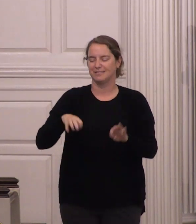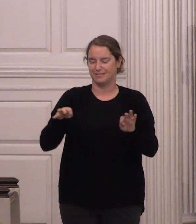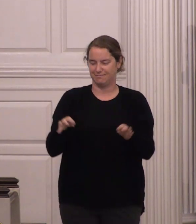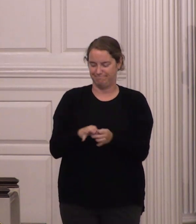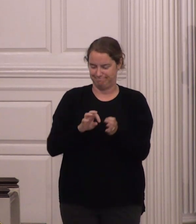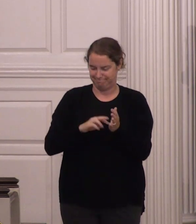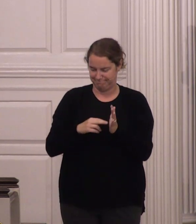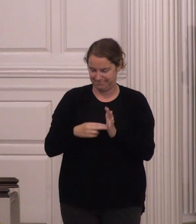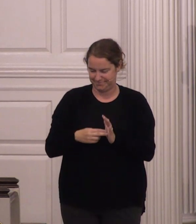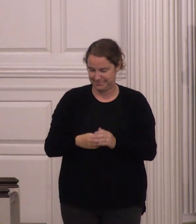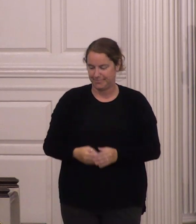us pray to the Lord.